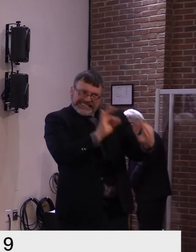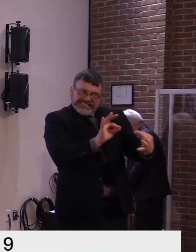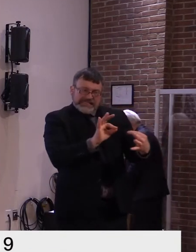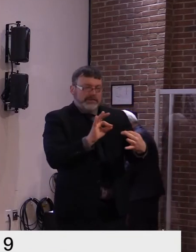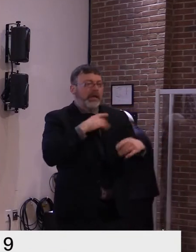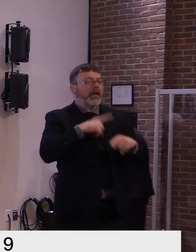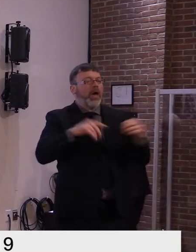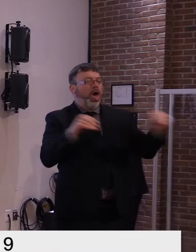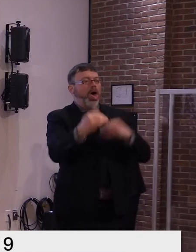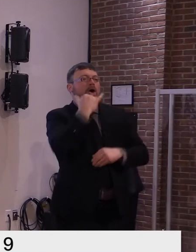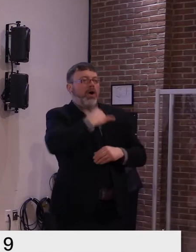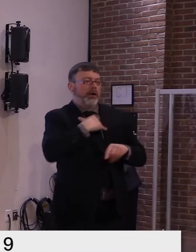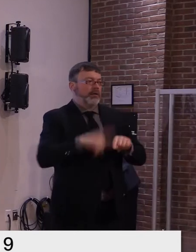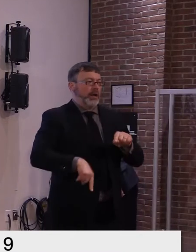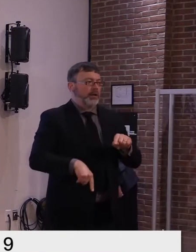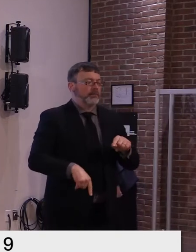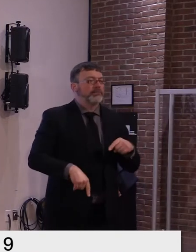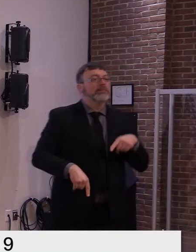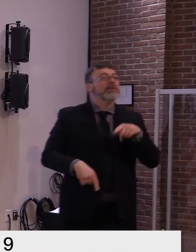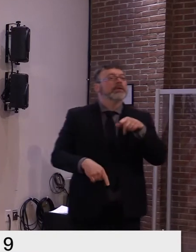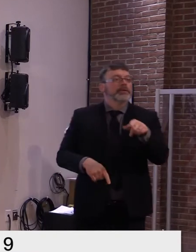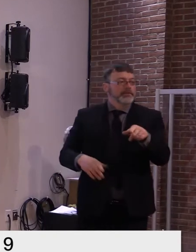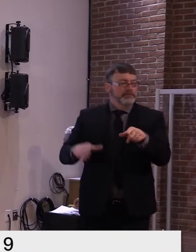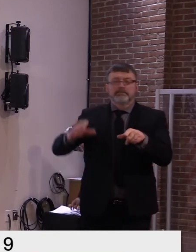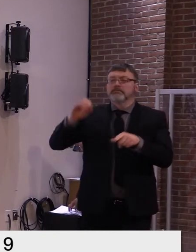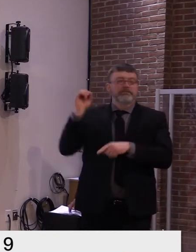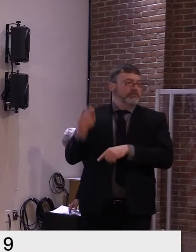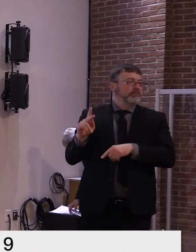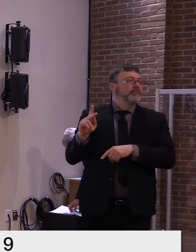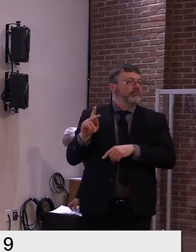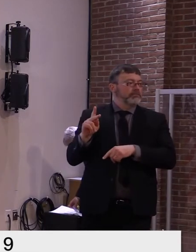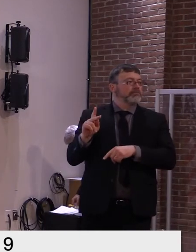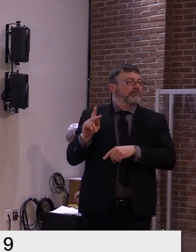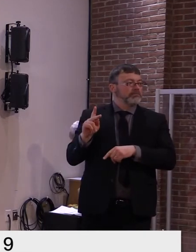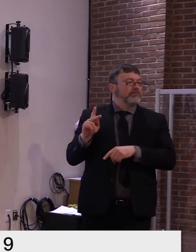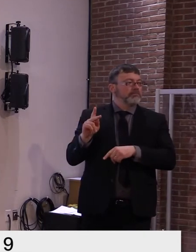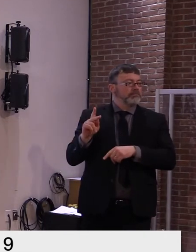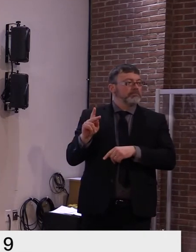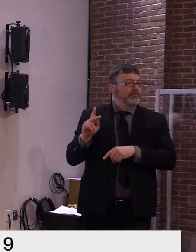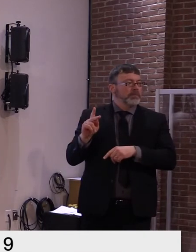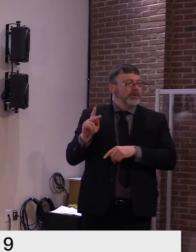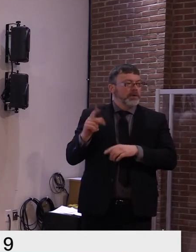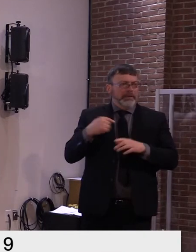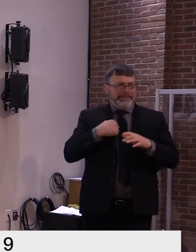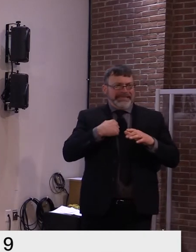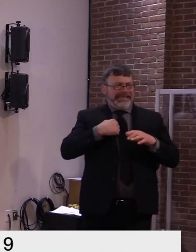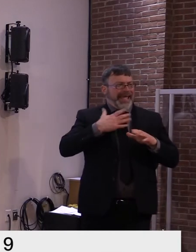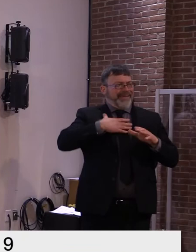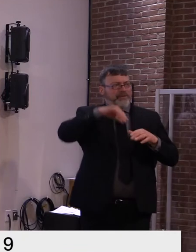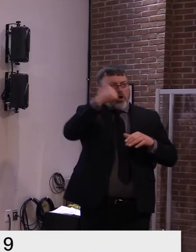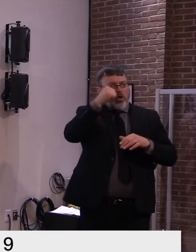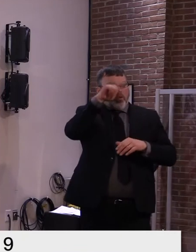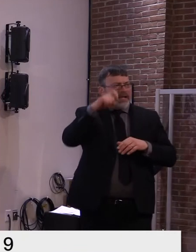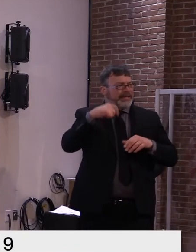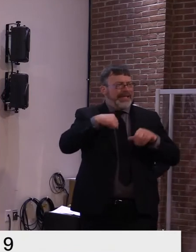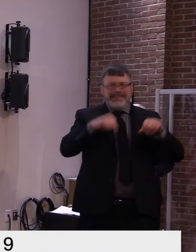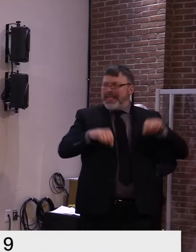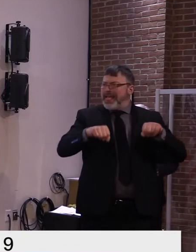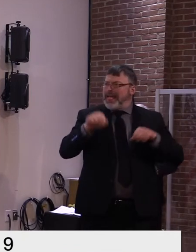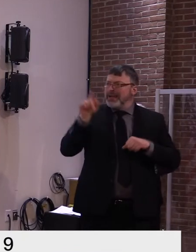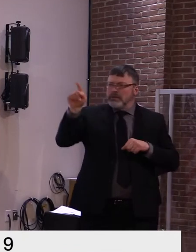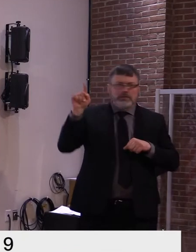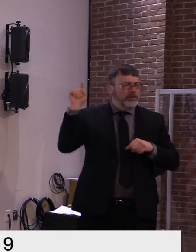Okay. My second question, I'm not sure to whom this should be directed, but we have been getting